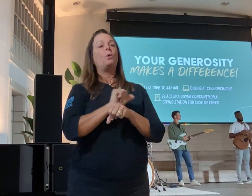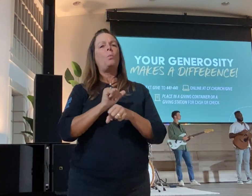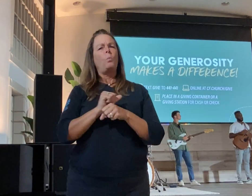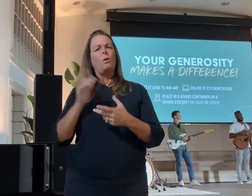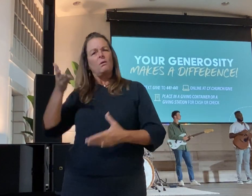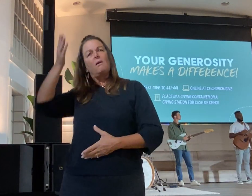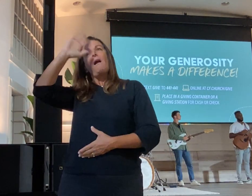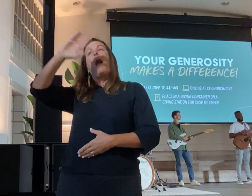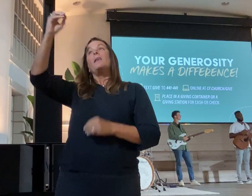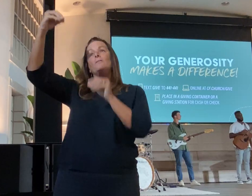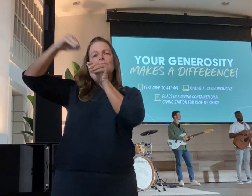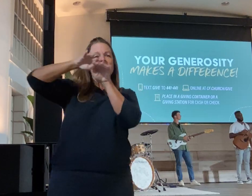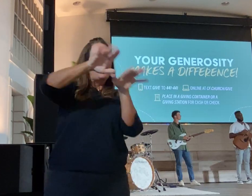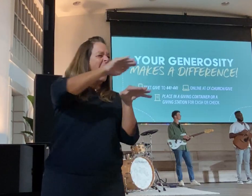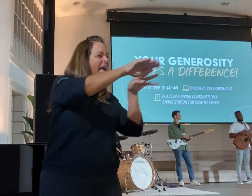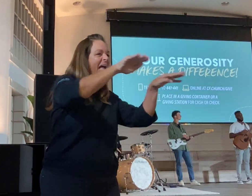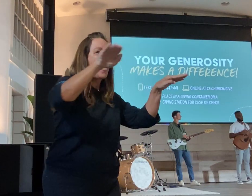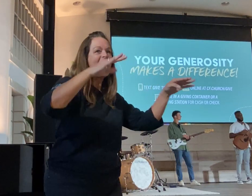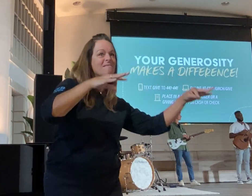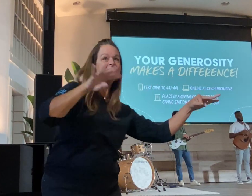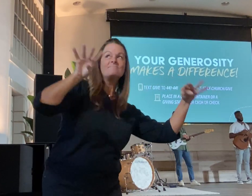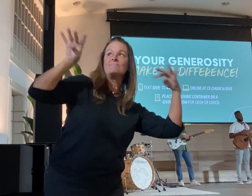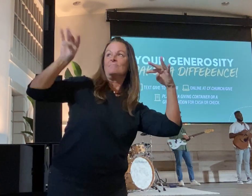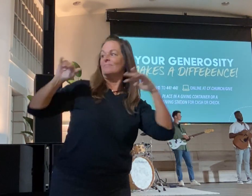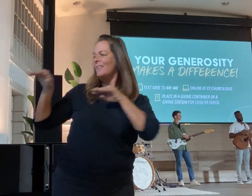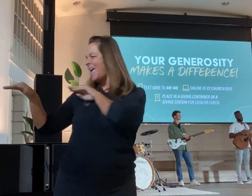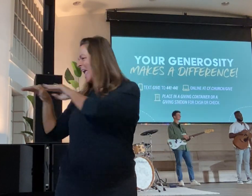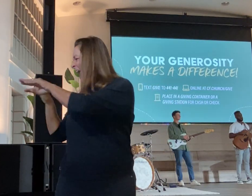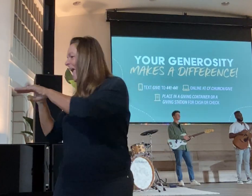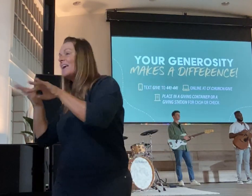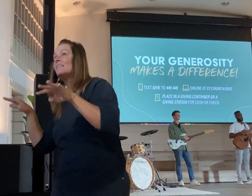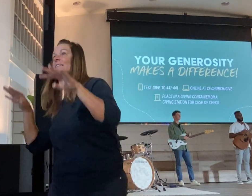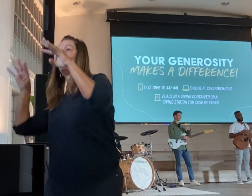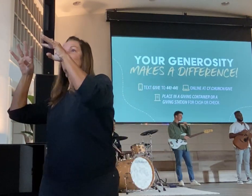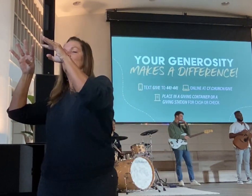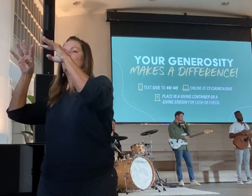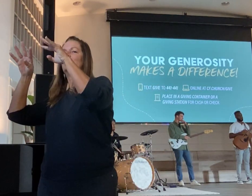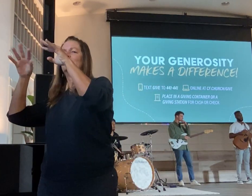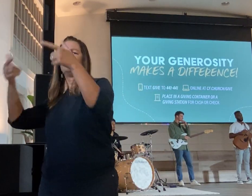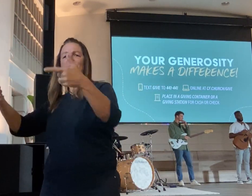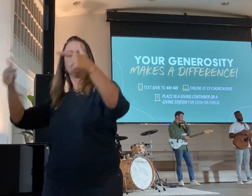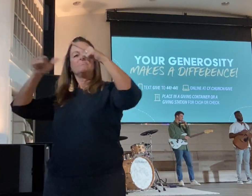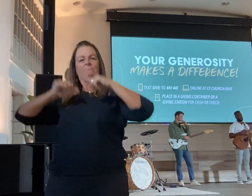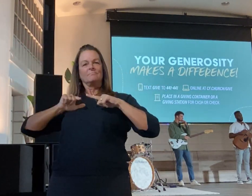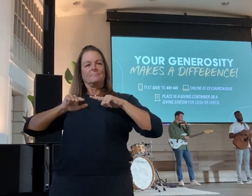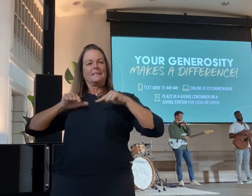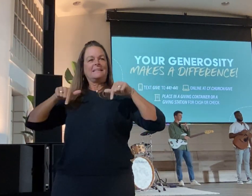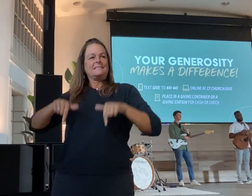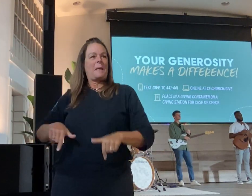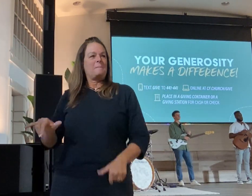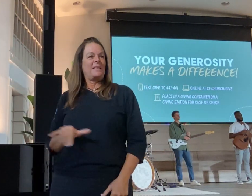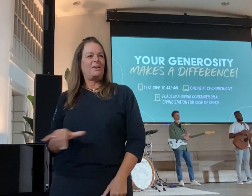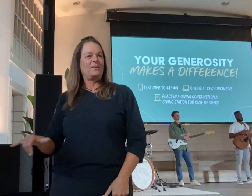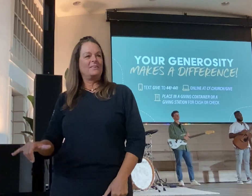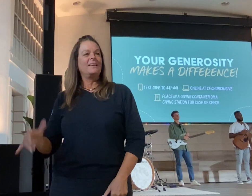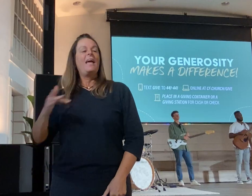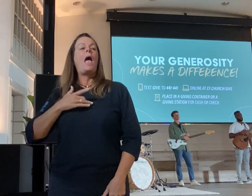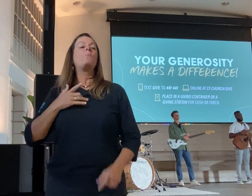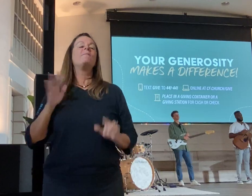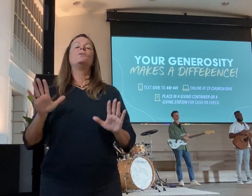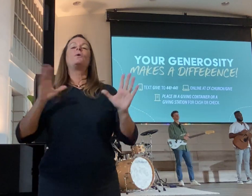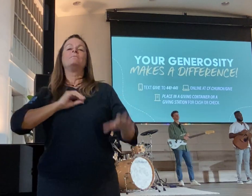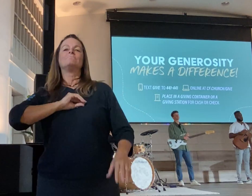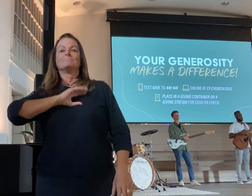advance, so that the hope of Jesus would go forward, and that's what you and I get to be a part of. And I don't know about you, but that causes great